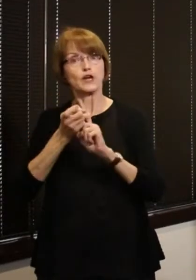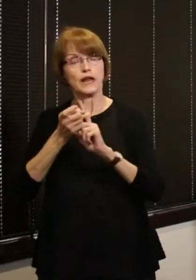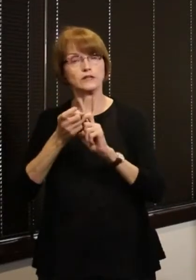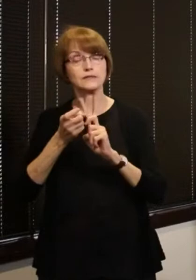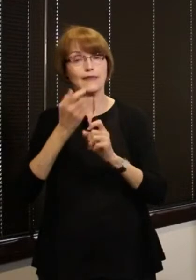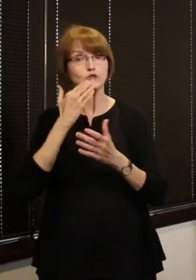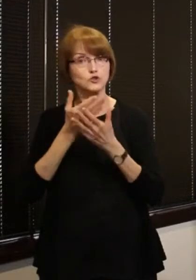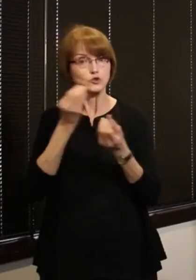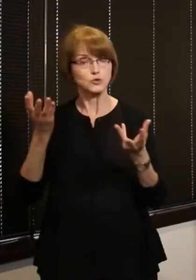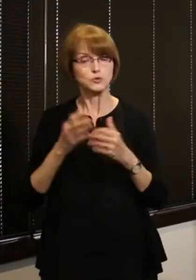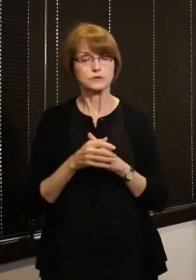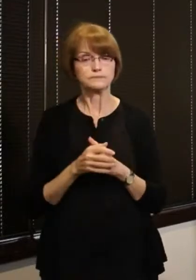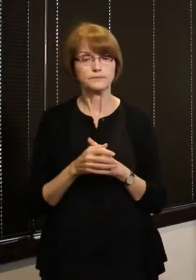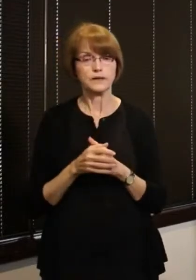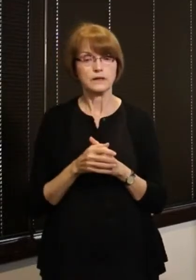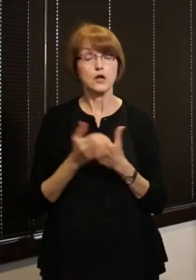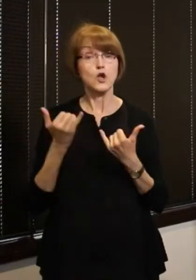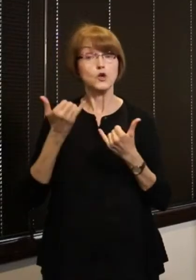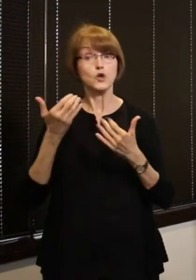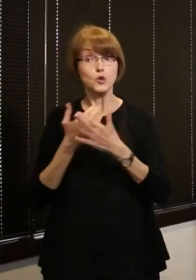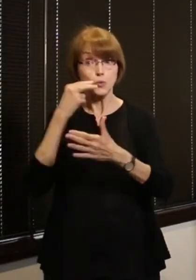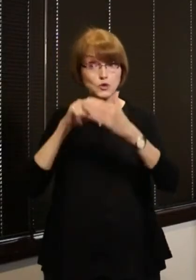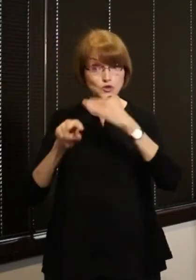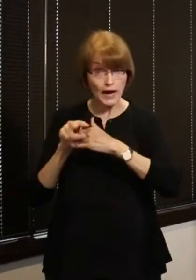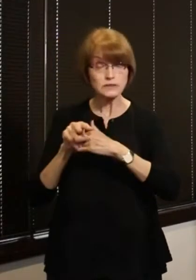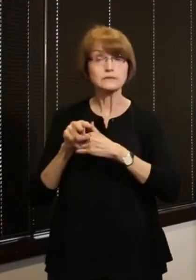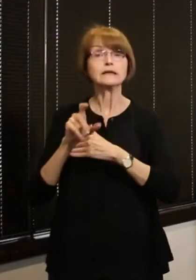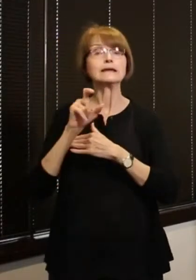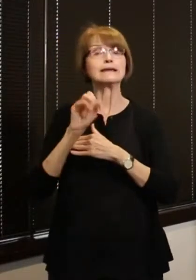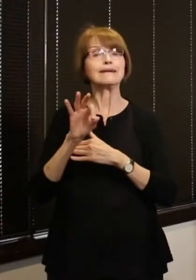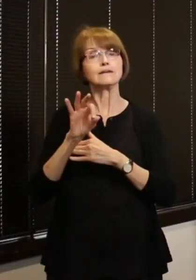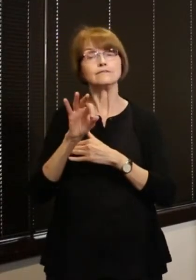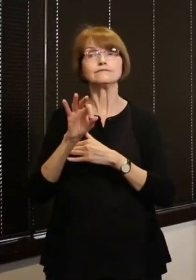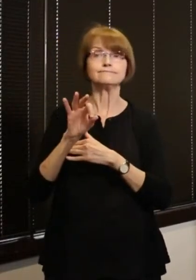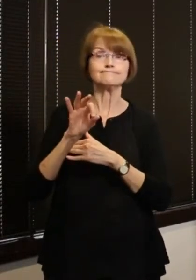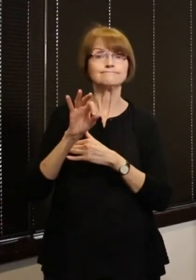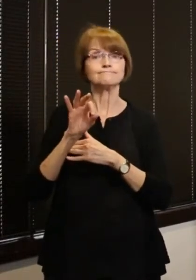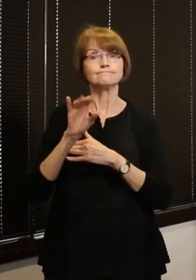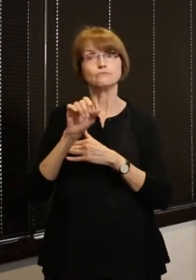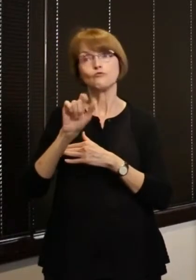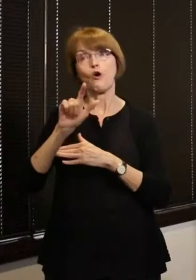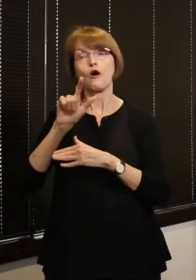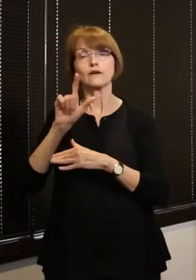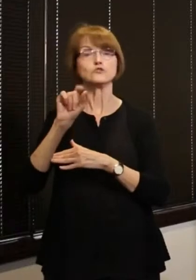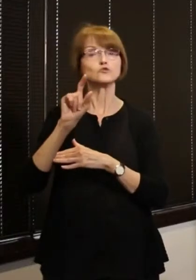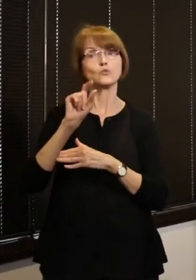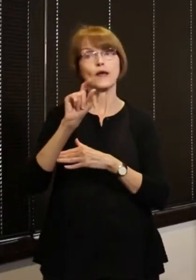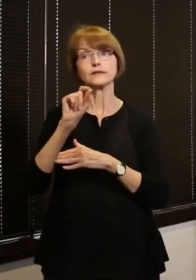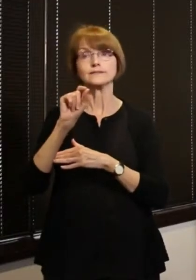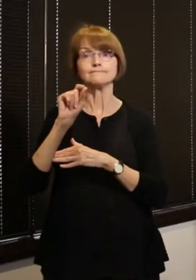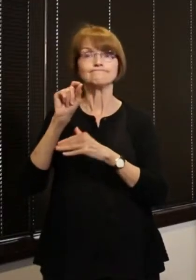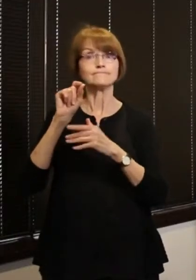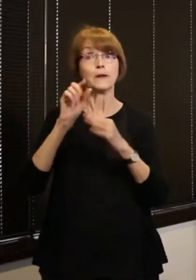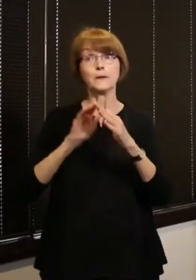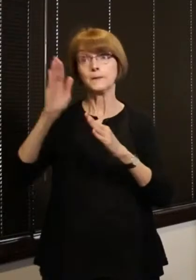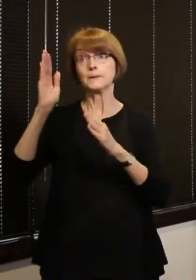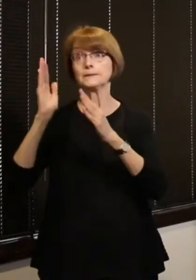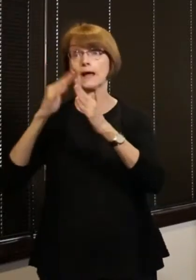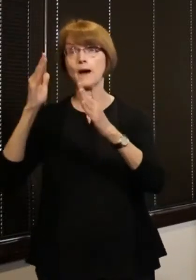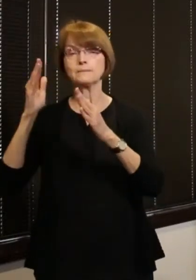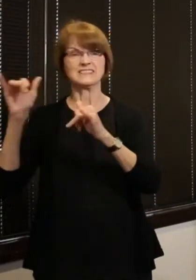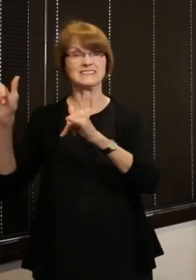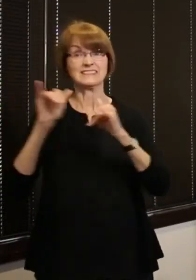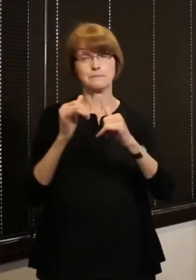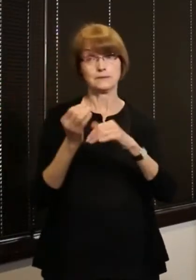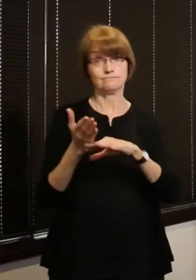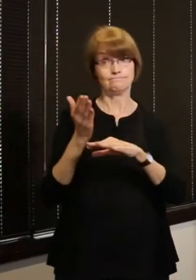projecting that if we reach that second peak, matching where we were back in the springtime, that wouldn't